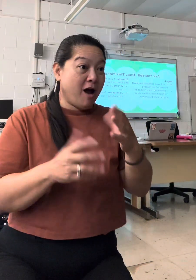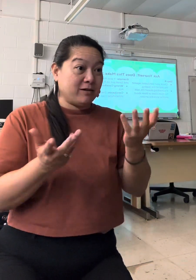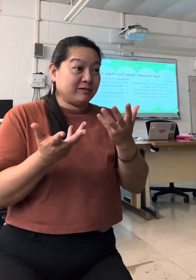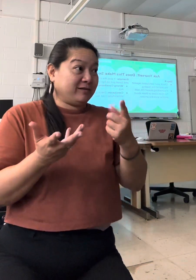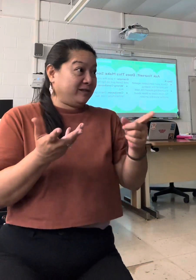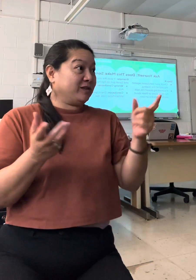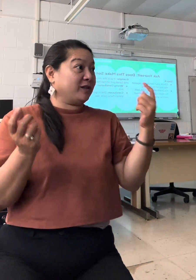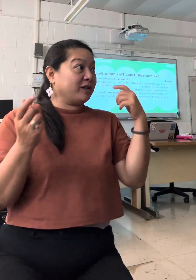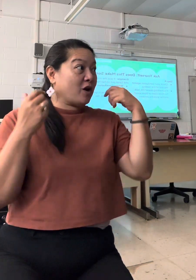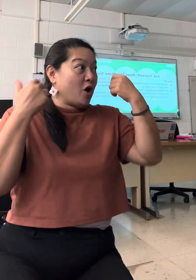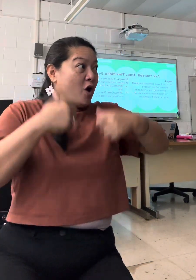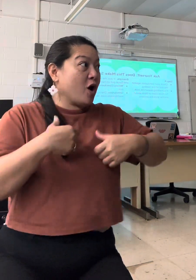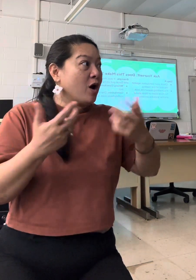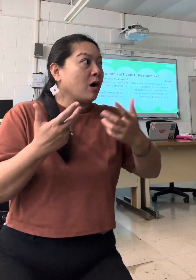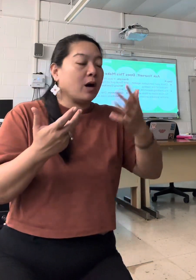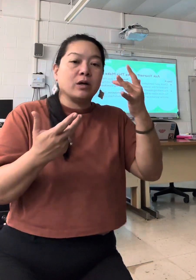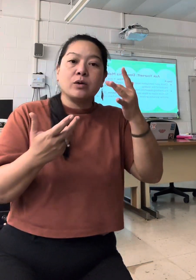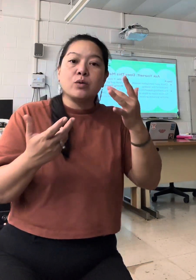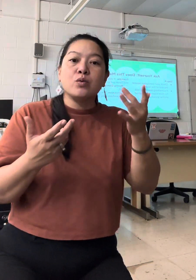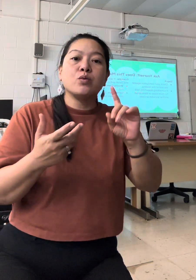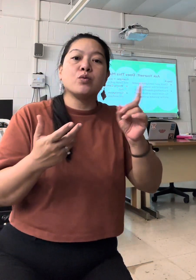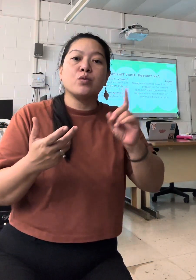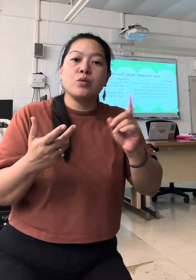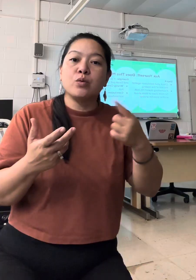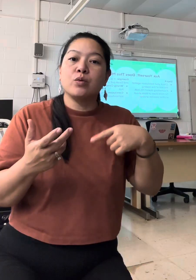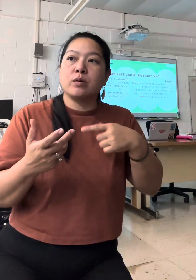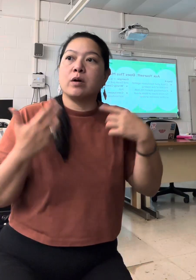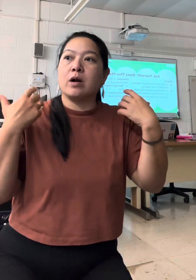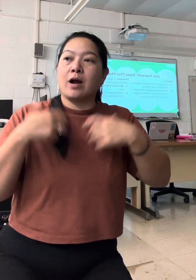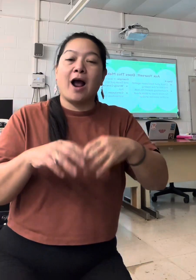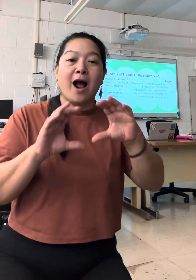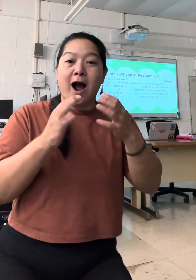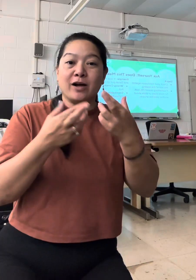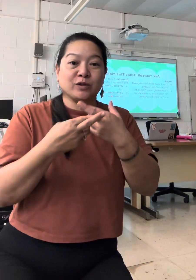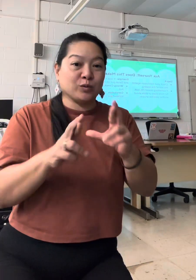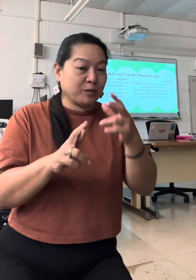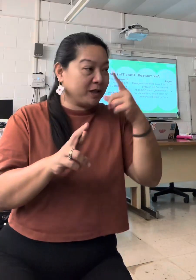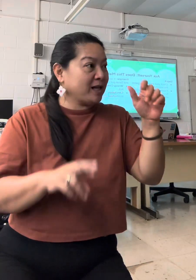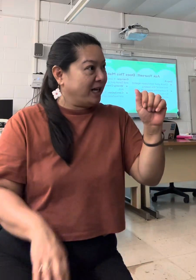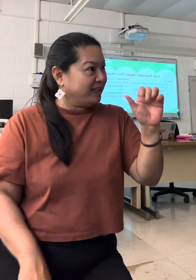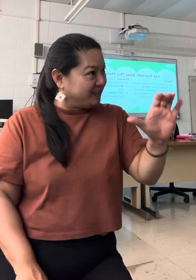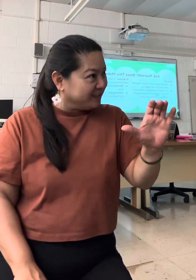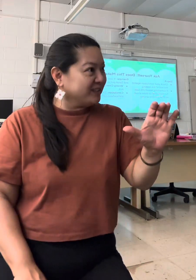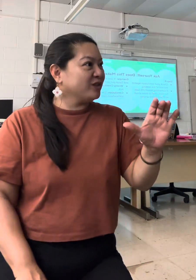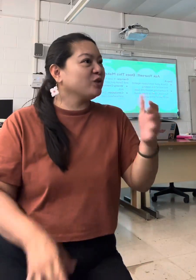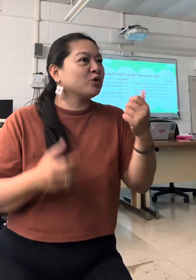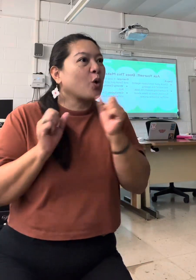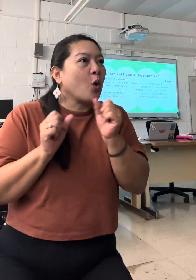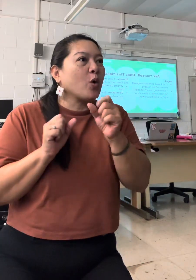You're wearing a hoodie, you're wearing a jacket. Where do we wear? Maybe to a classroom that's cold. What else?